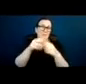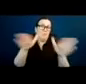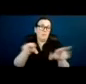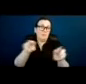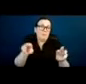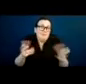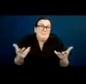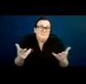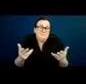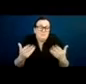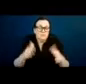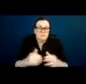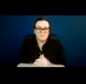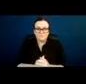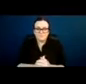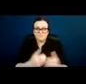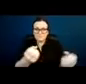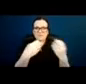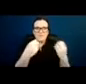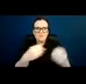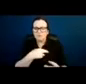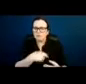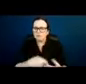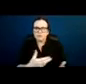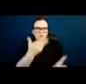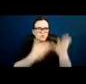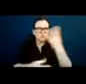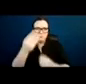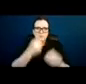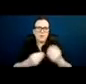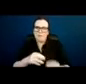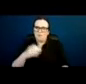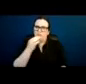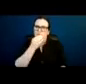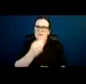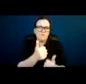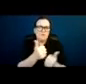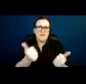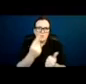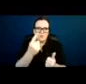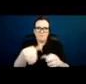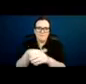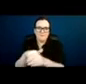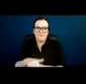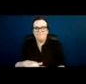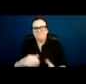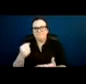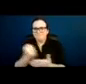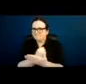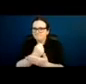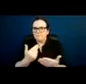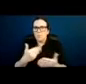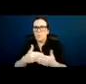consultations was so rich and I am grateful to everyone who participated in them. Unfortunately, we are hampered